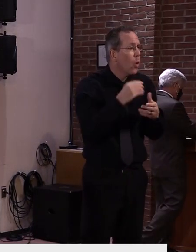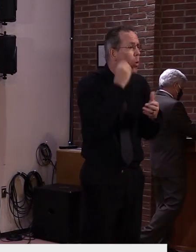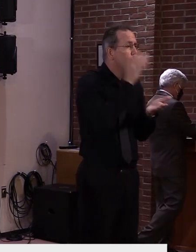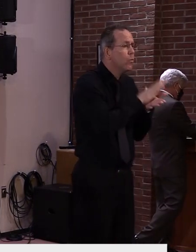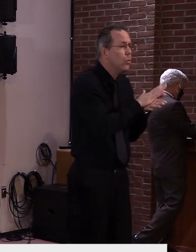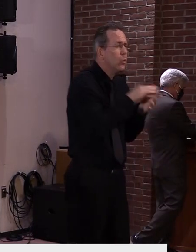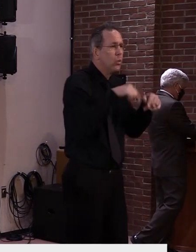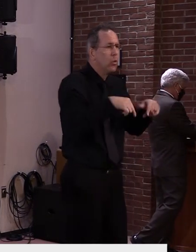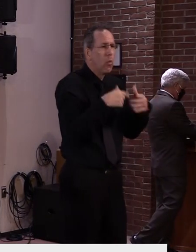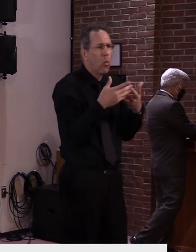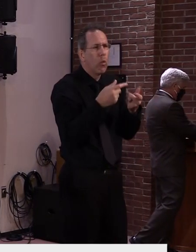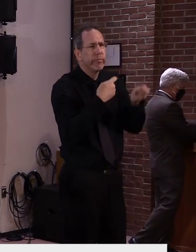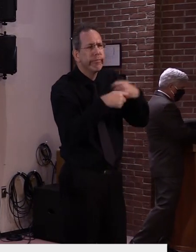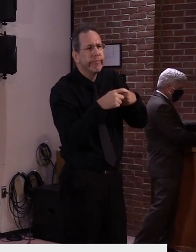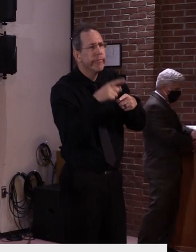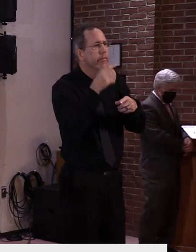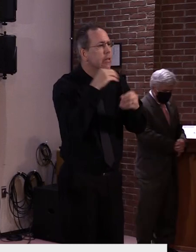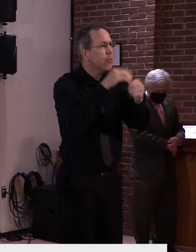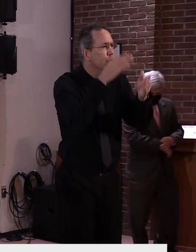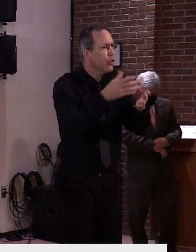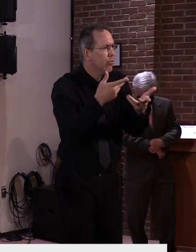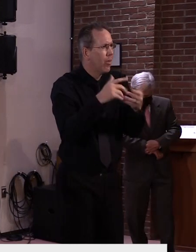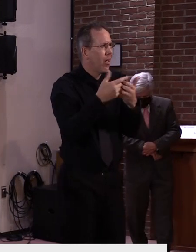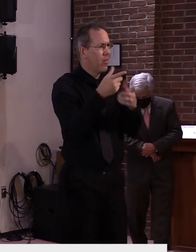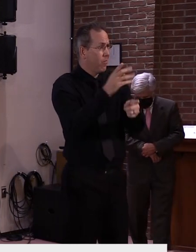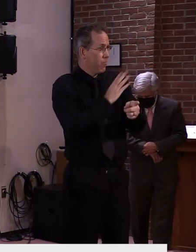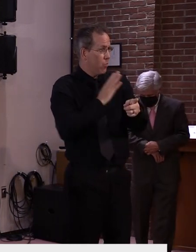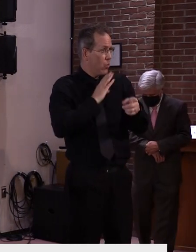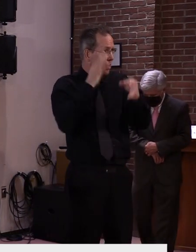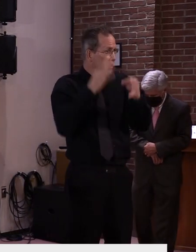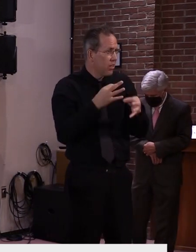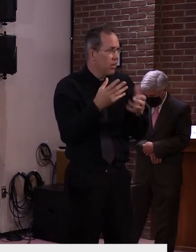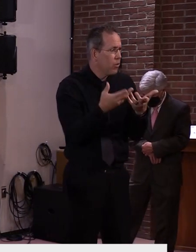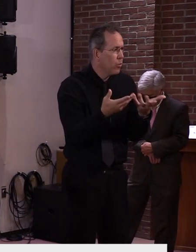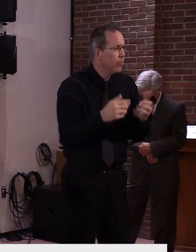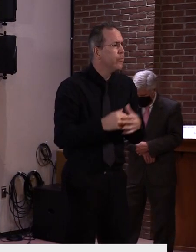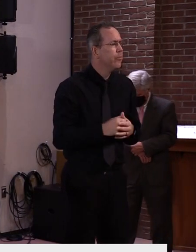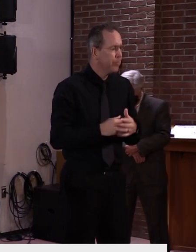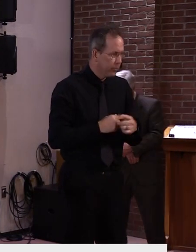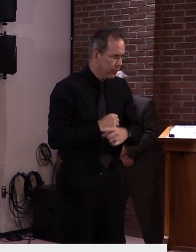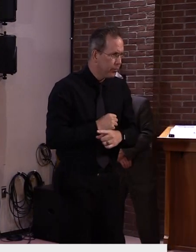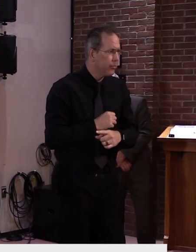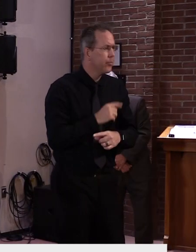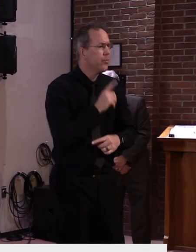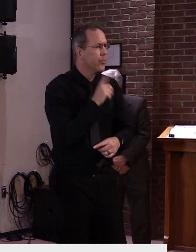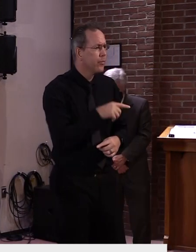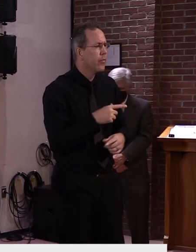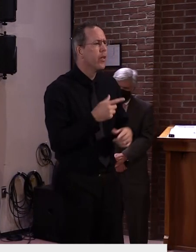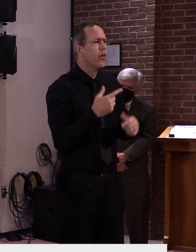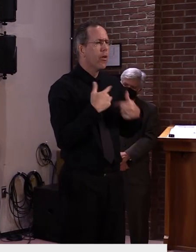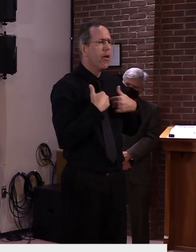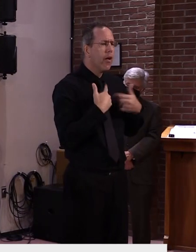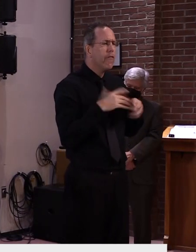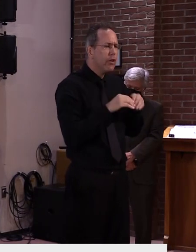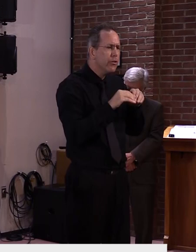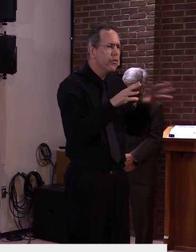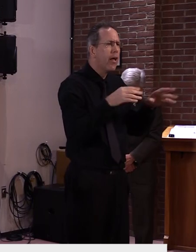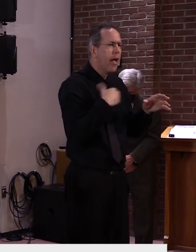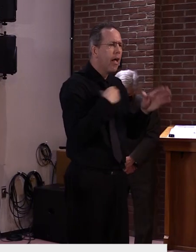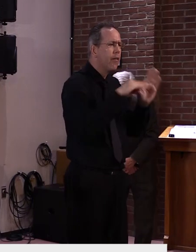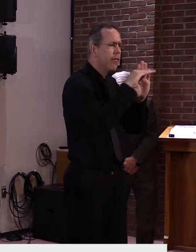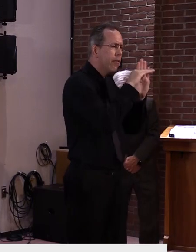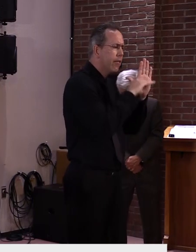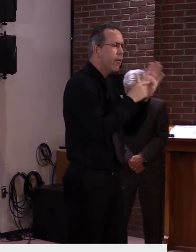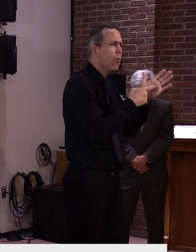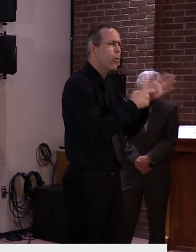enacted outside of the requirements on attendance. Our recommendation or consideration, if you will, is that there